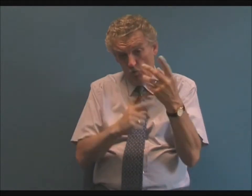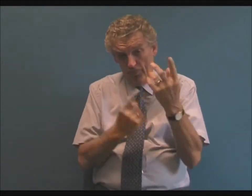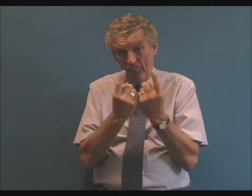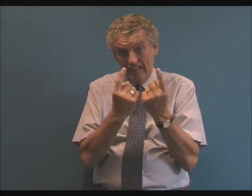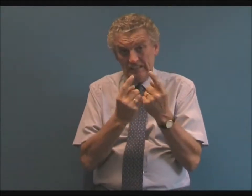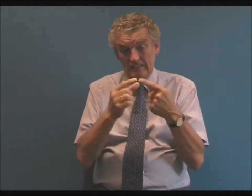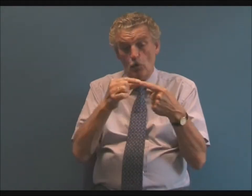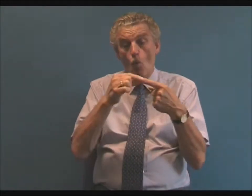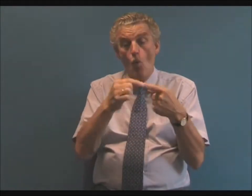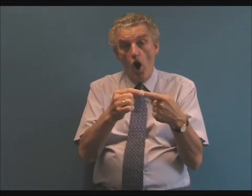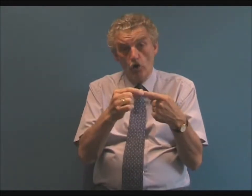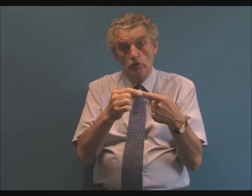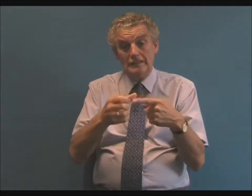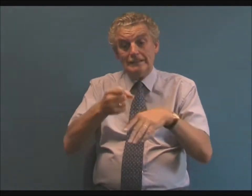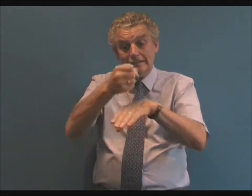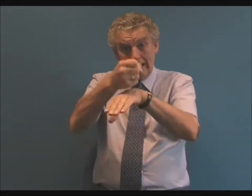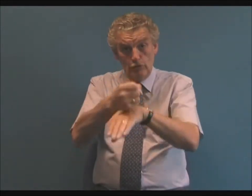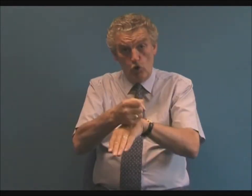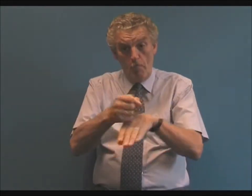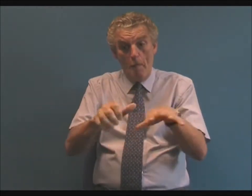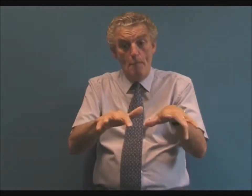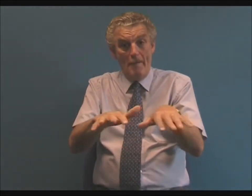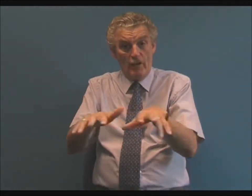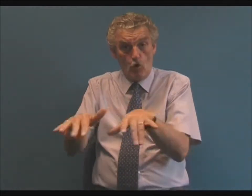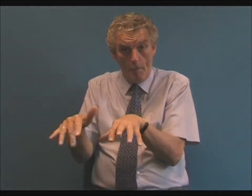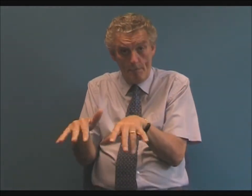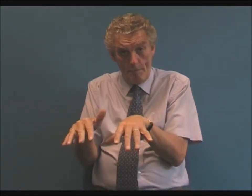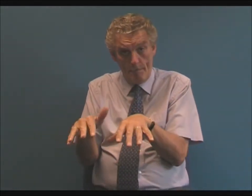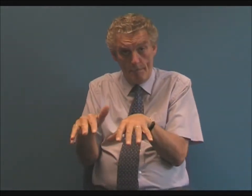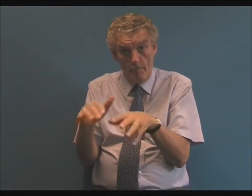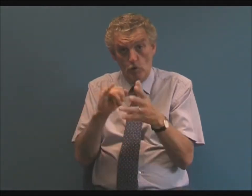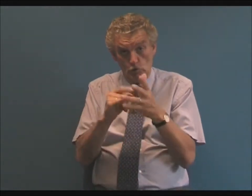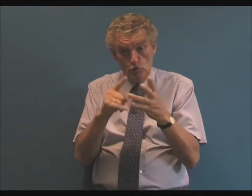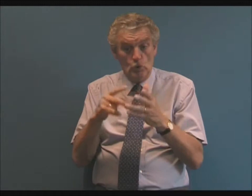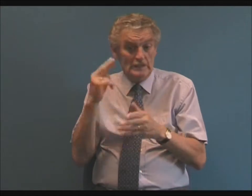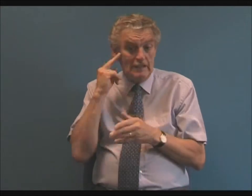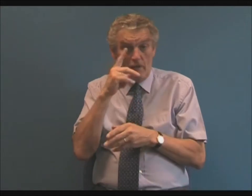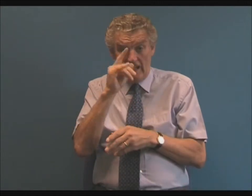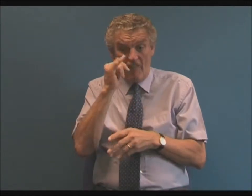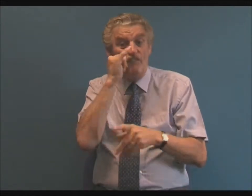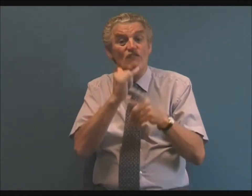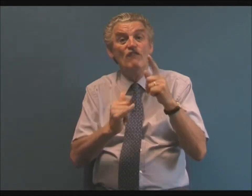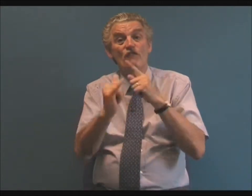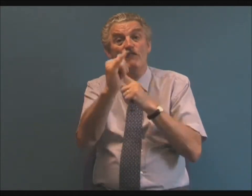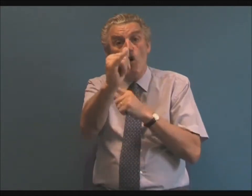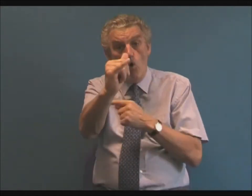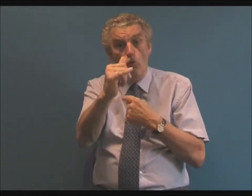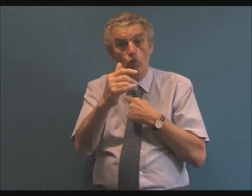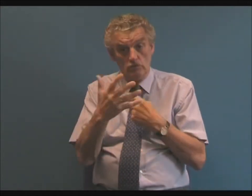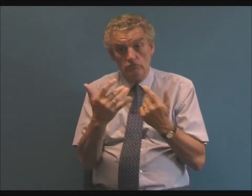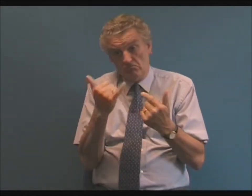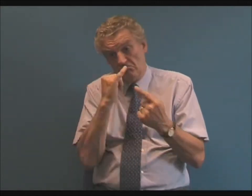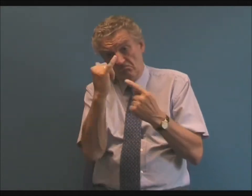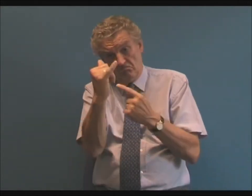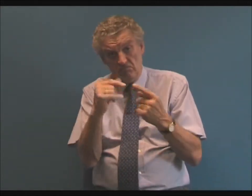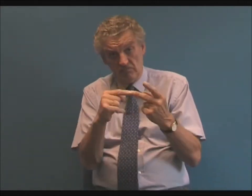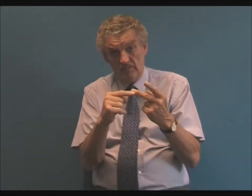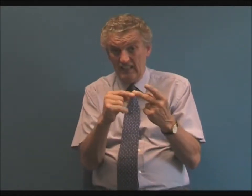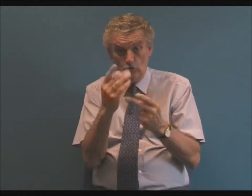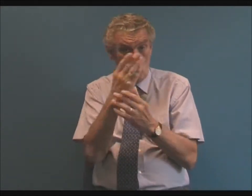difficult. I think you should create several different things. One, you should set up a minicom